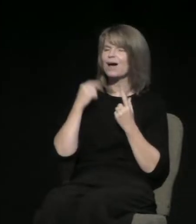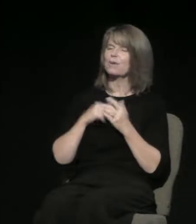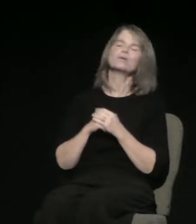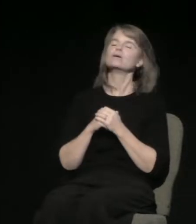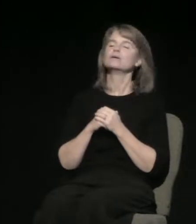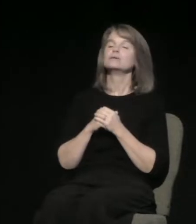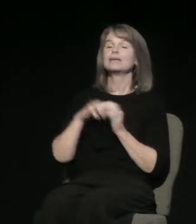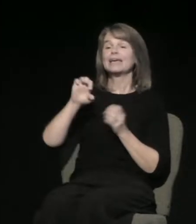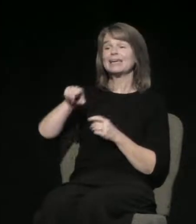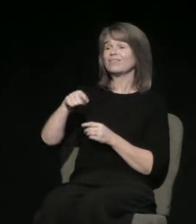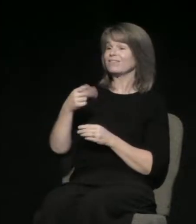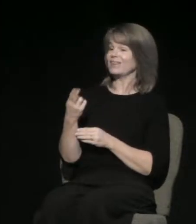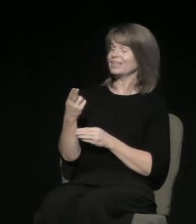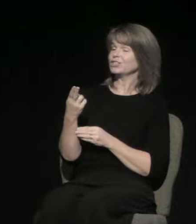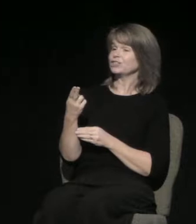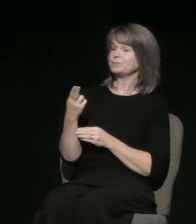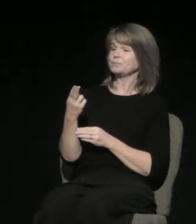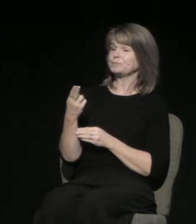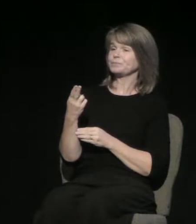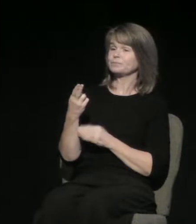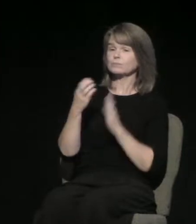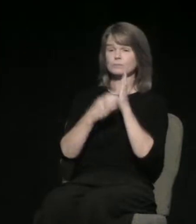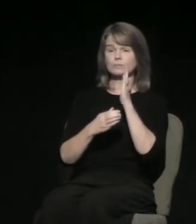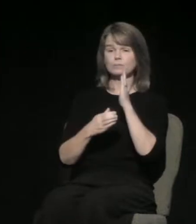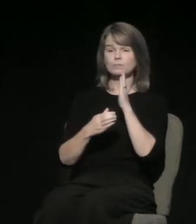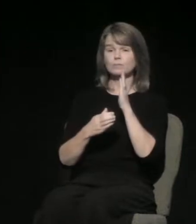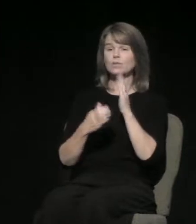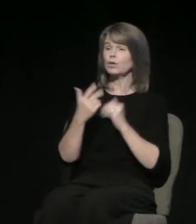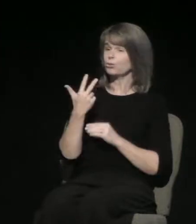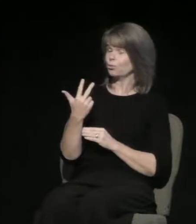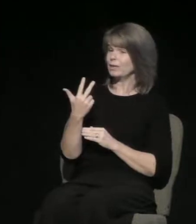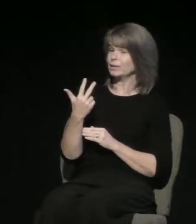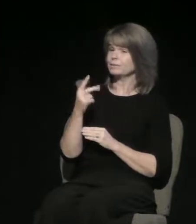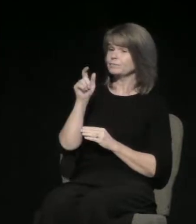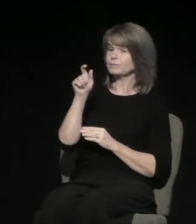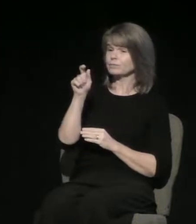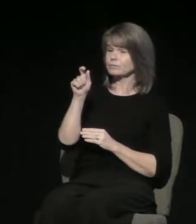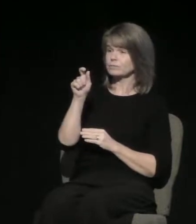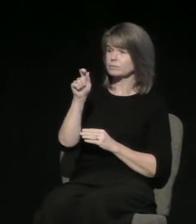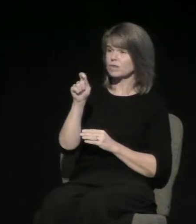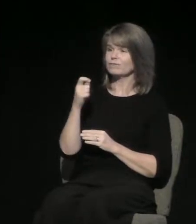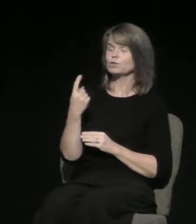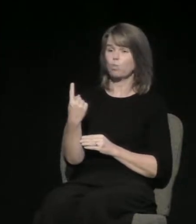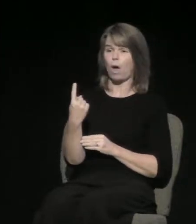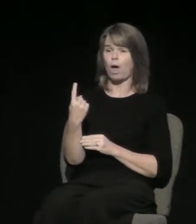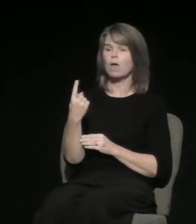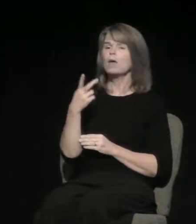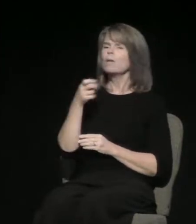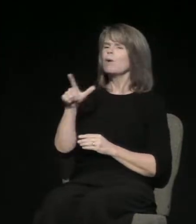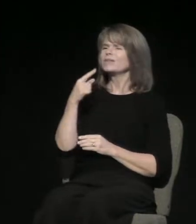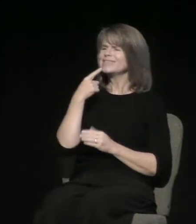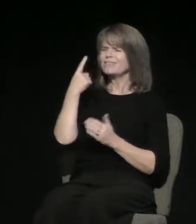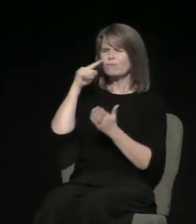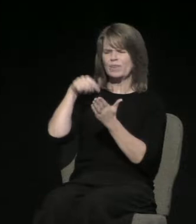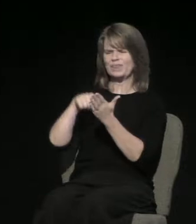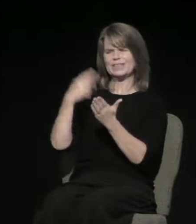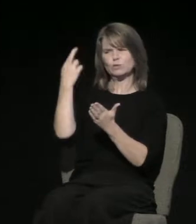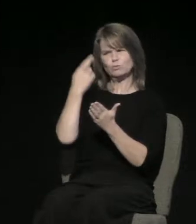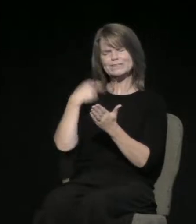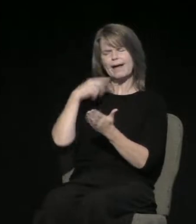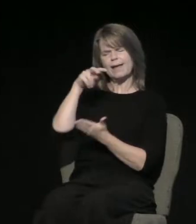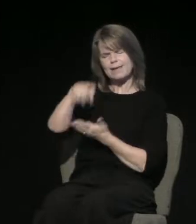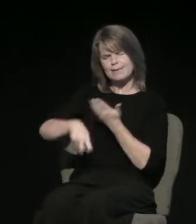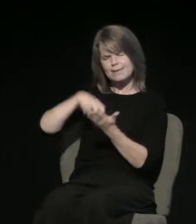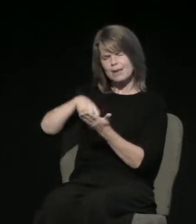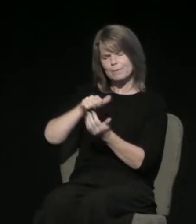In Ephesians In chapter 1 Or chapter 3 Of verse 1 Paul says For this very reason I